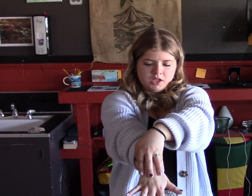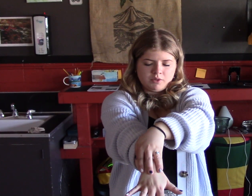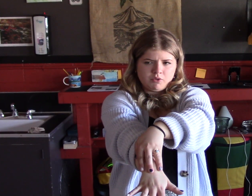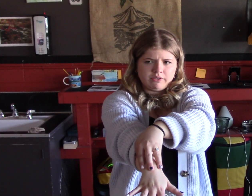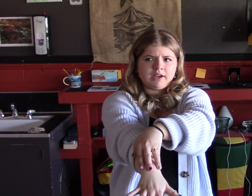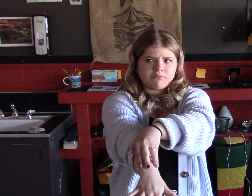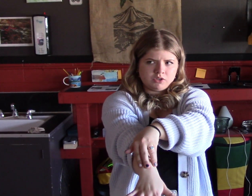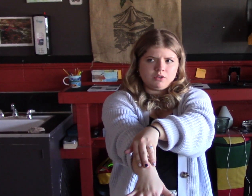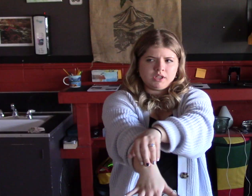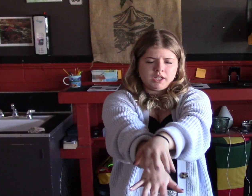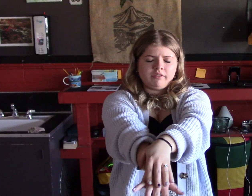going to move it up slowly like,